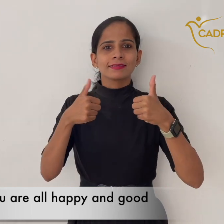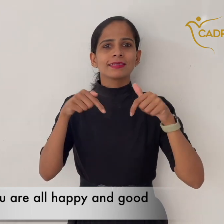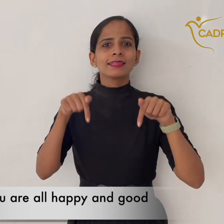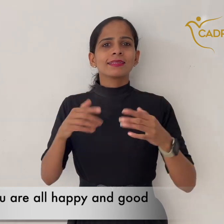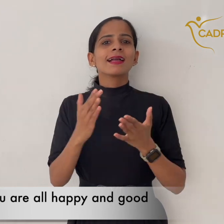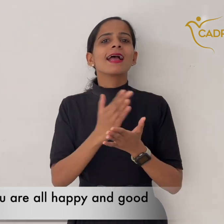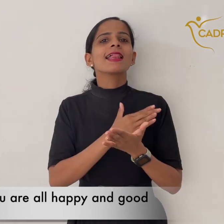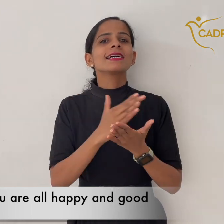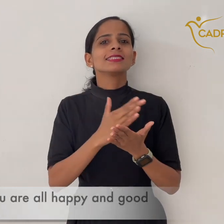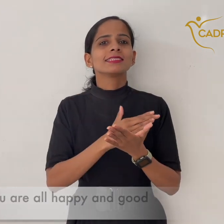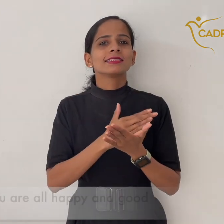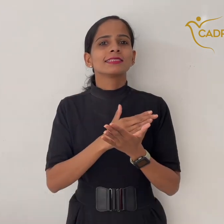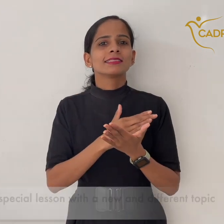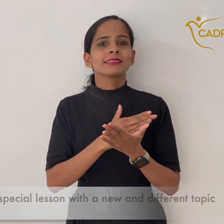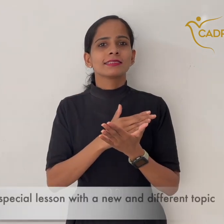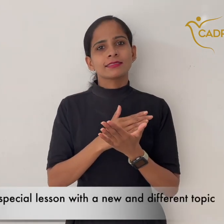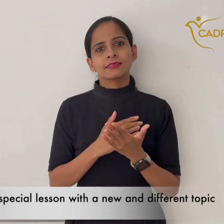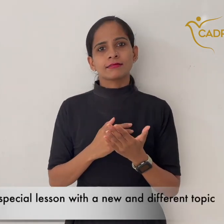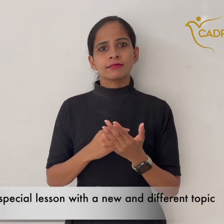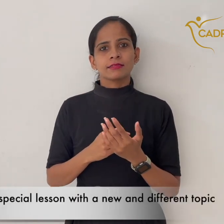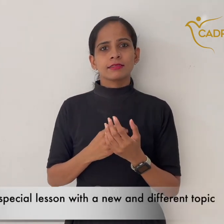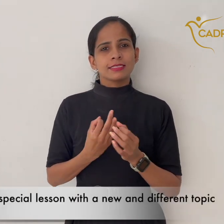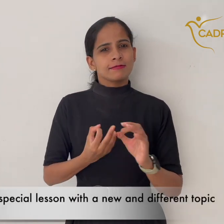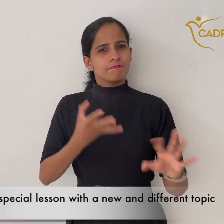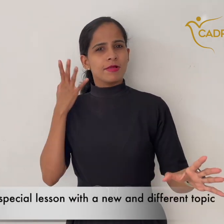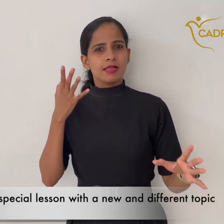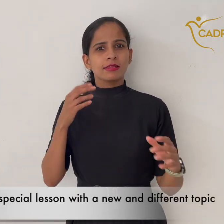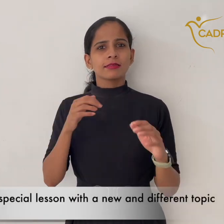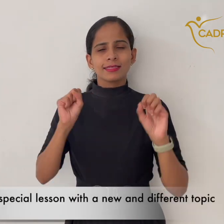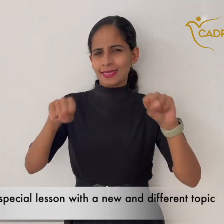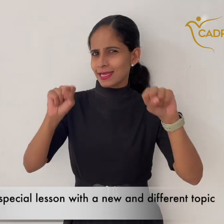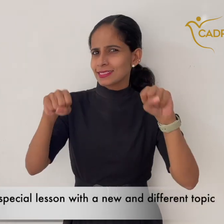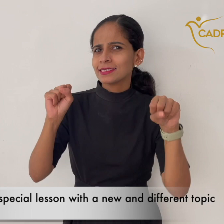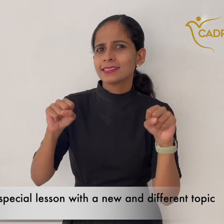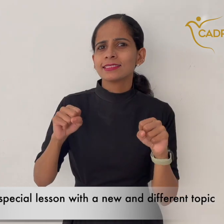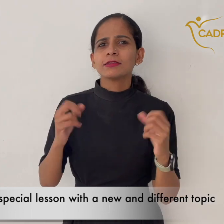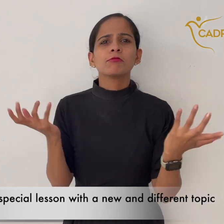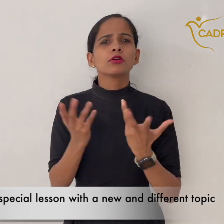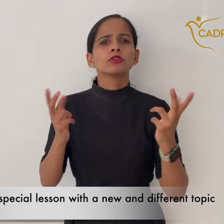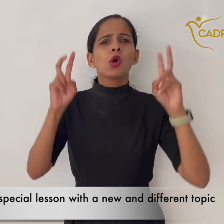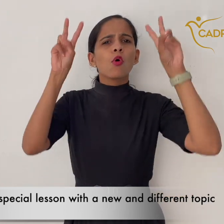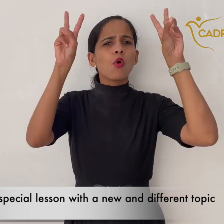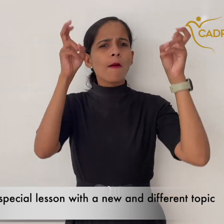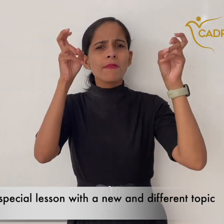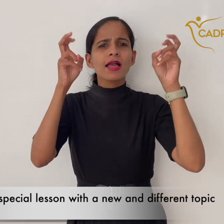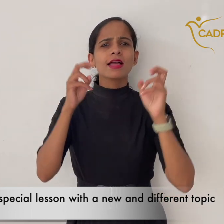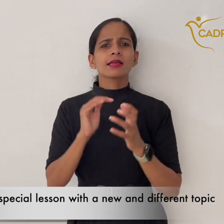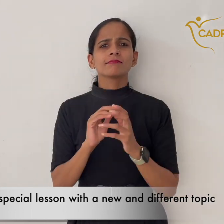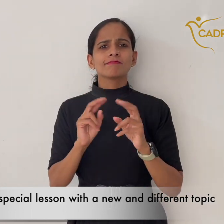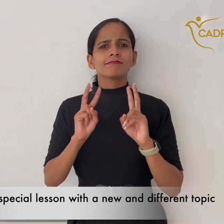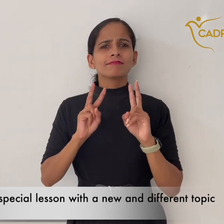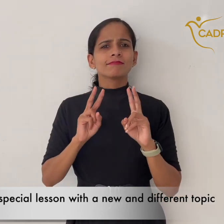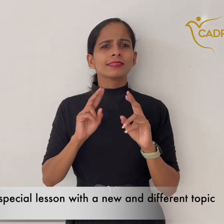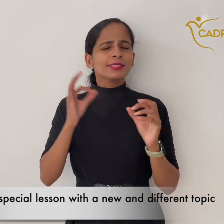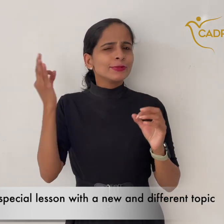This is yet another very special lesson with a new and different topic.